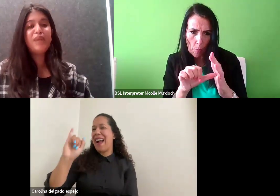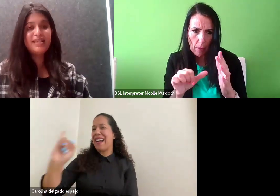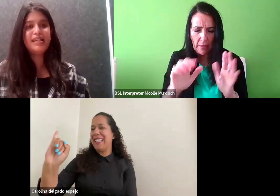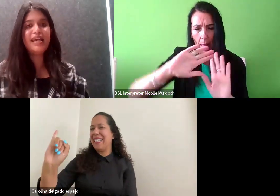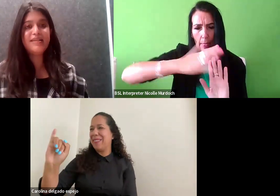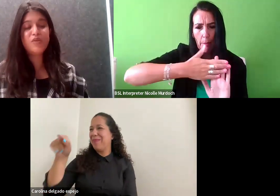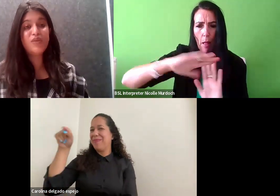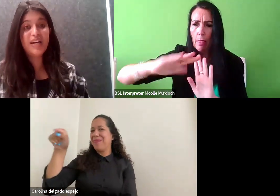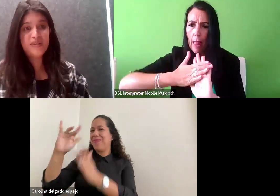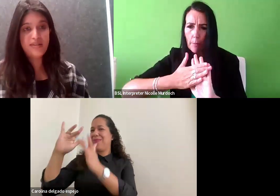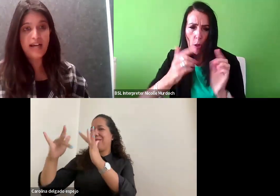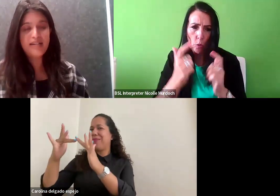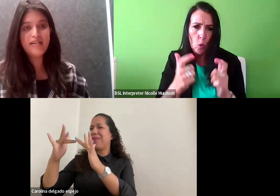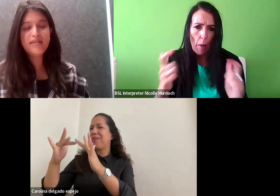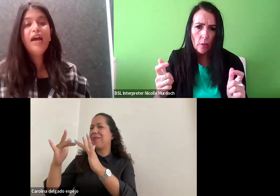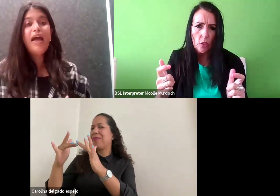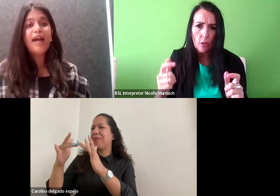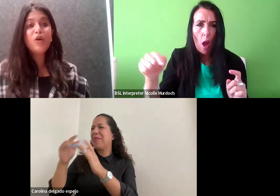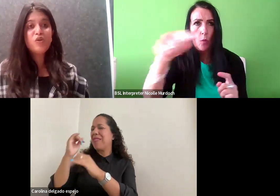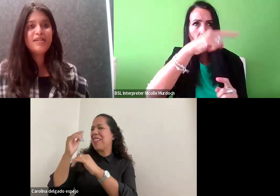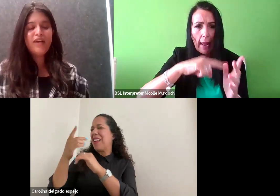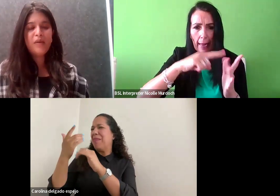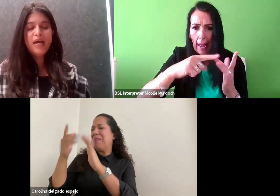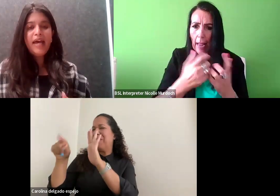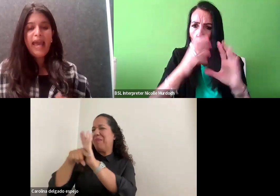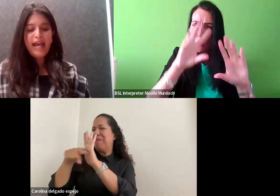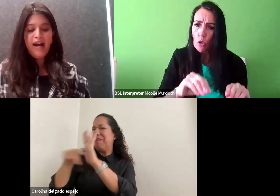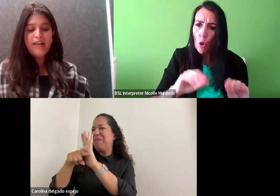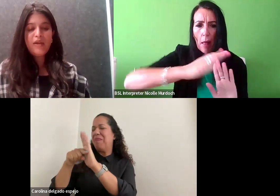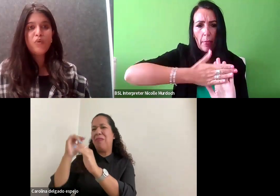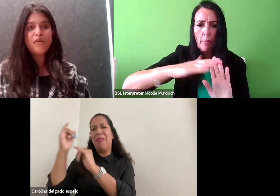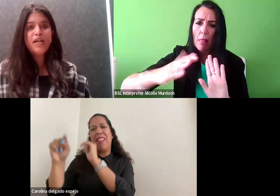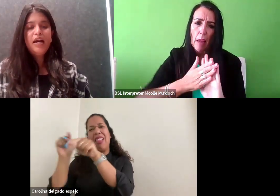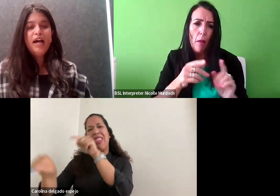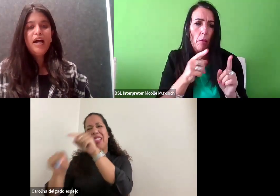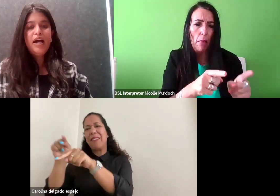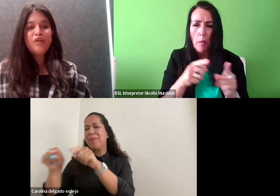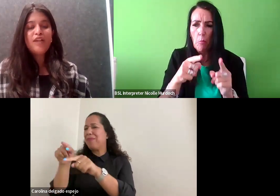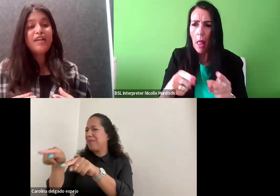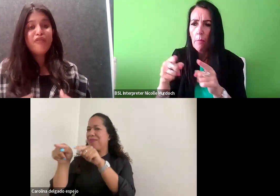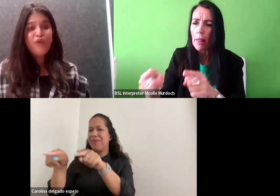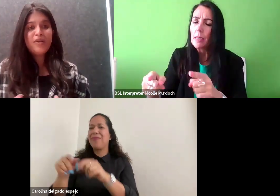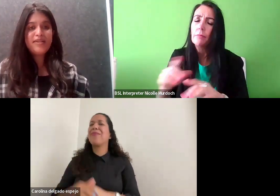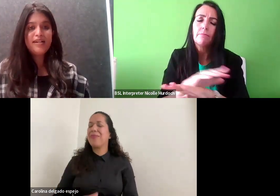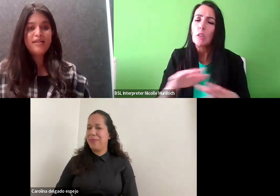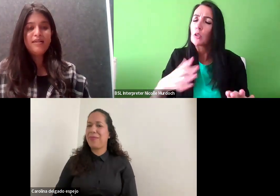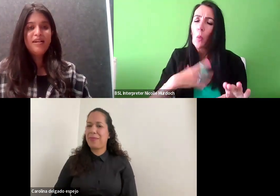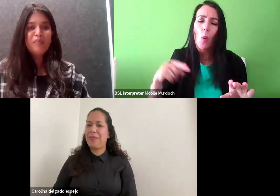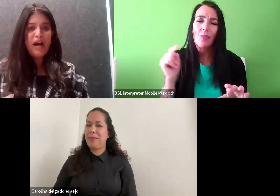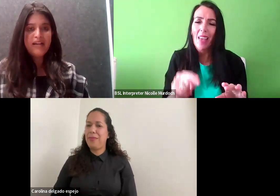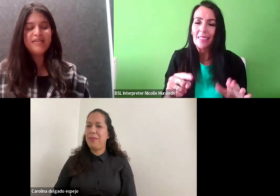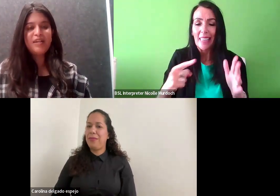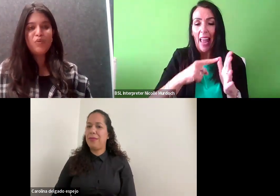stereotypes that presently exist within our societies? And how do we develop AI that will not enforce